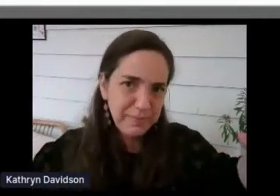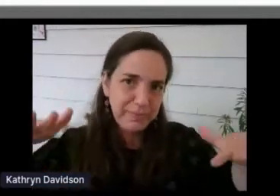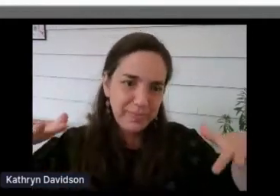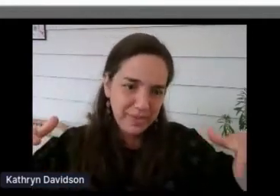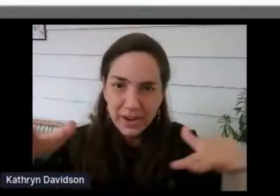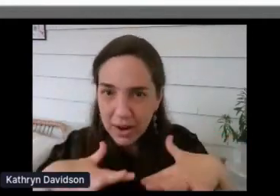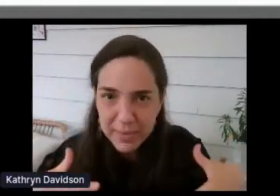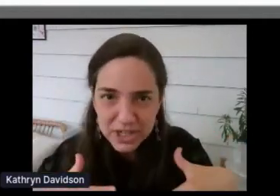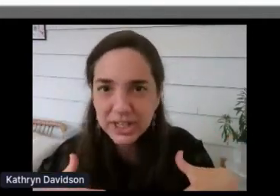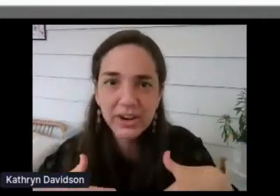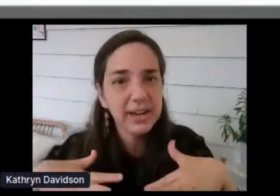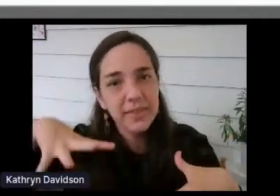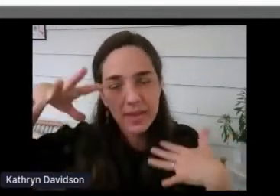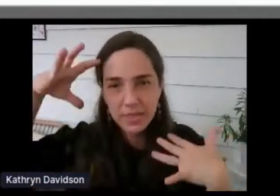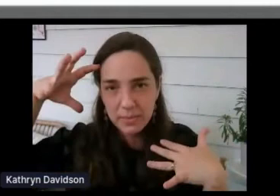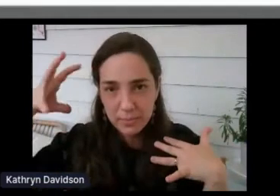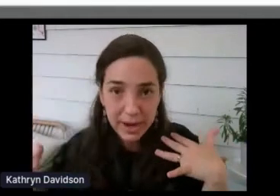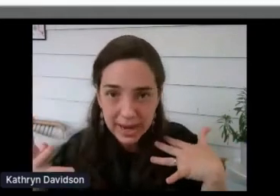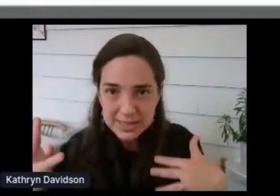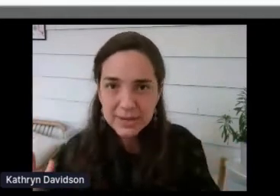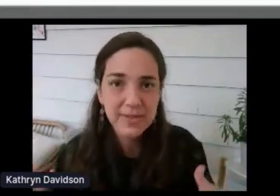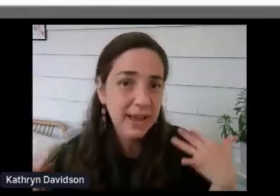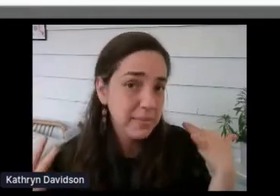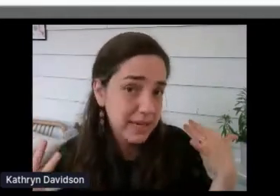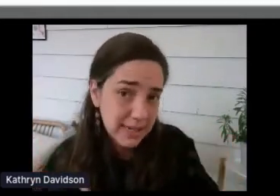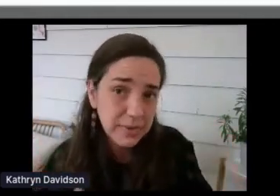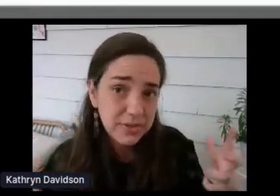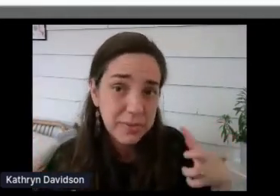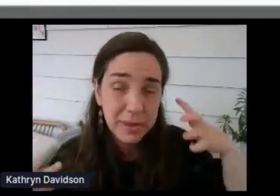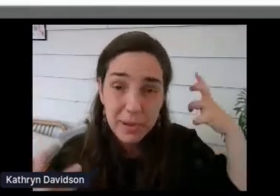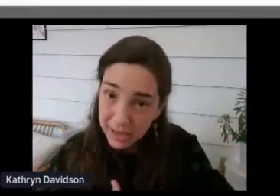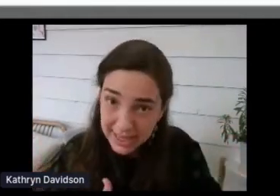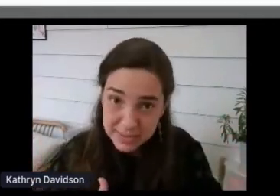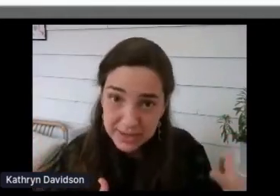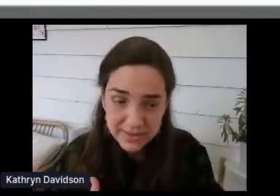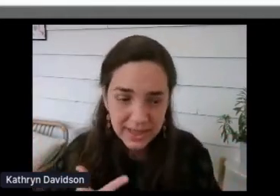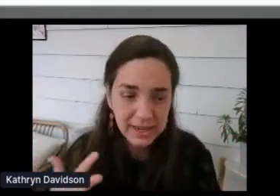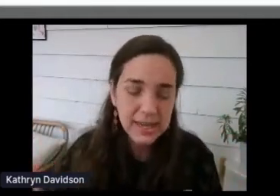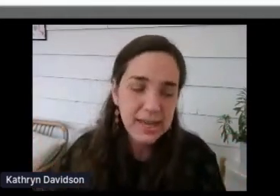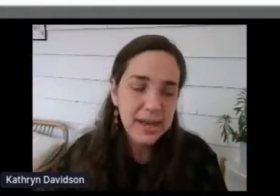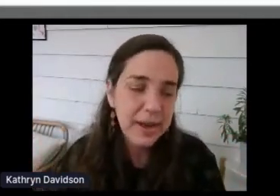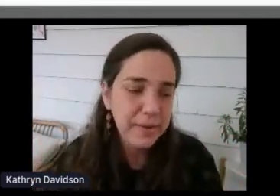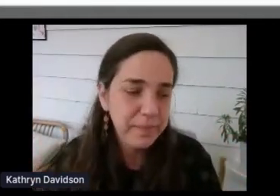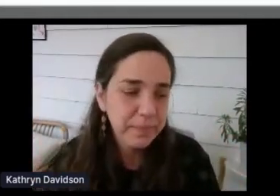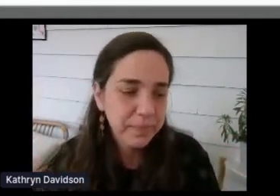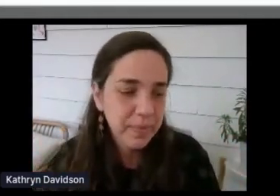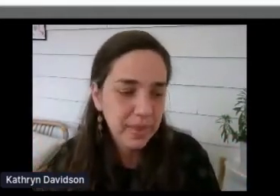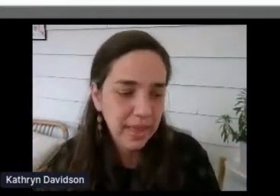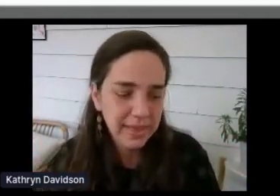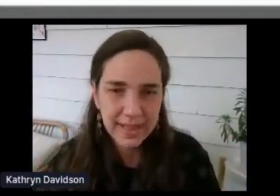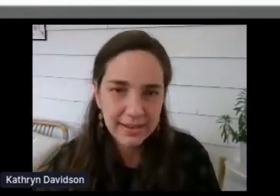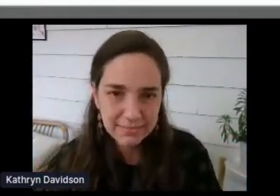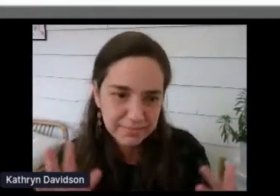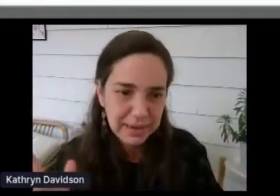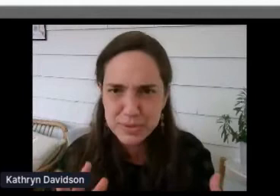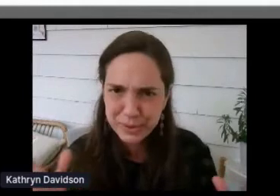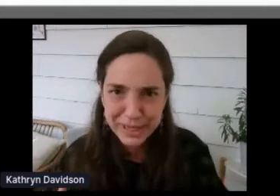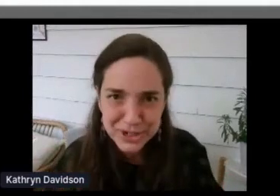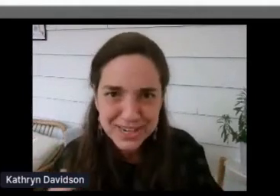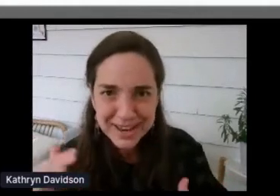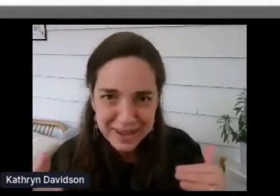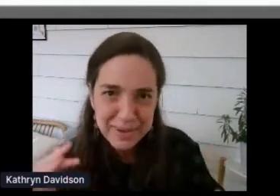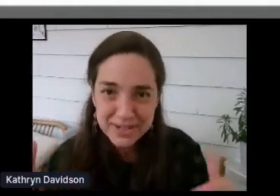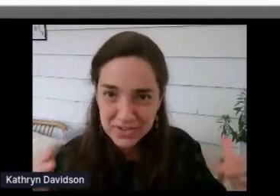of the non-modularity, and the brain aspect of that can be distinguished from the mind aspect of that. I think that becomes